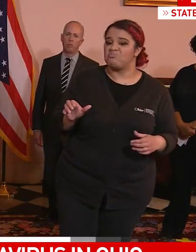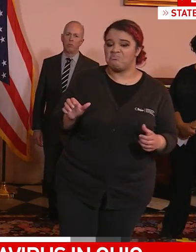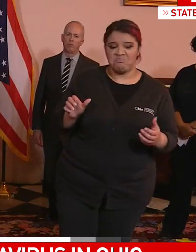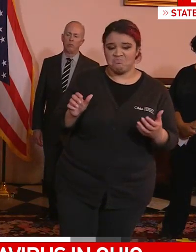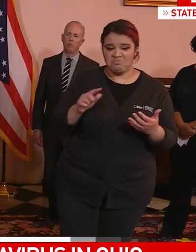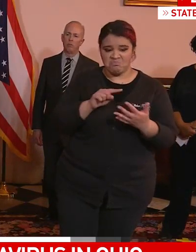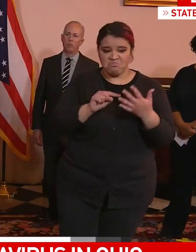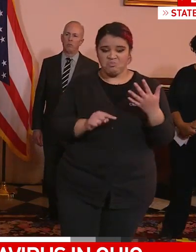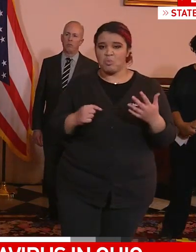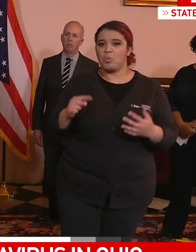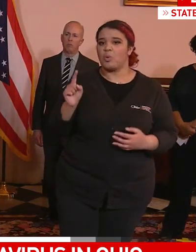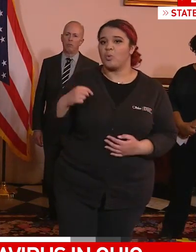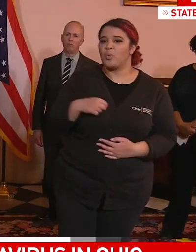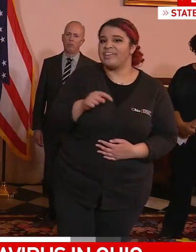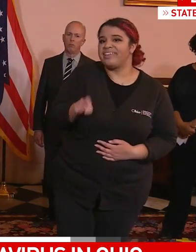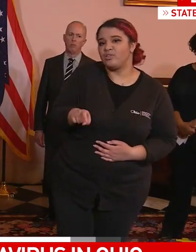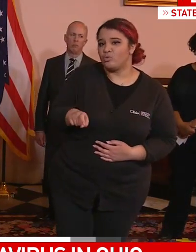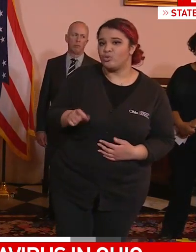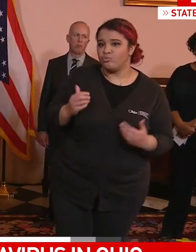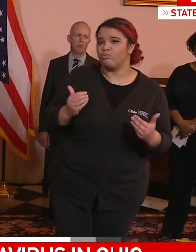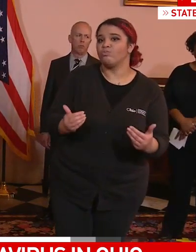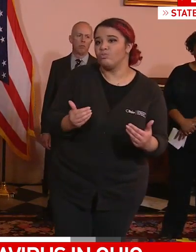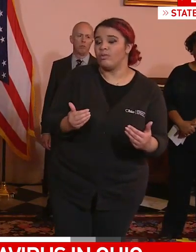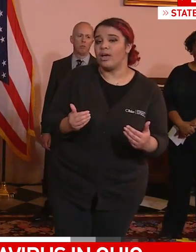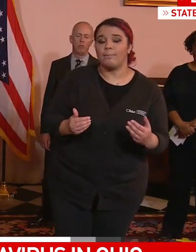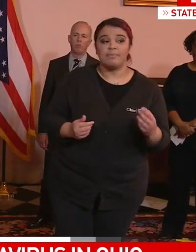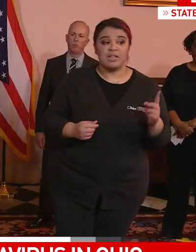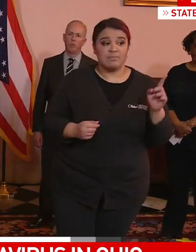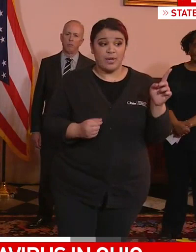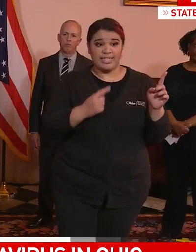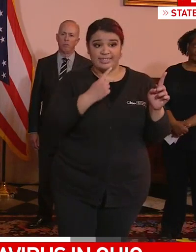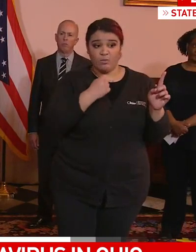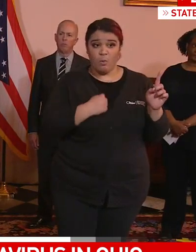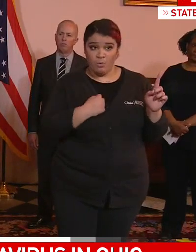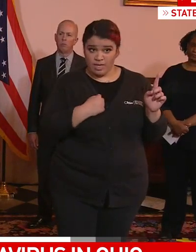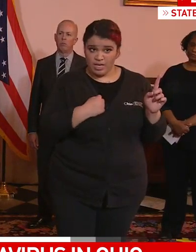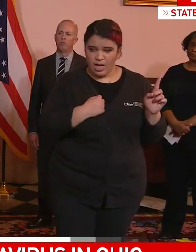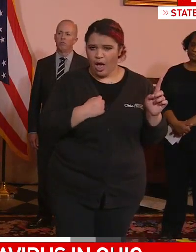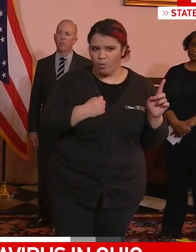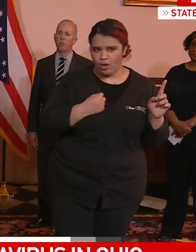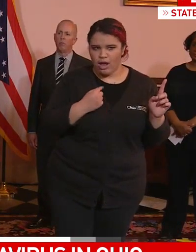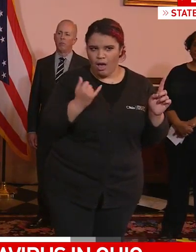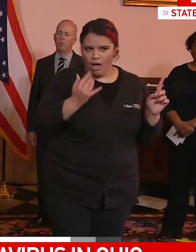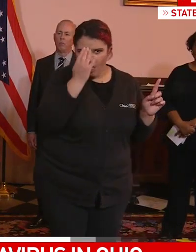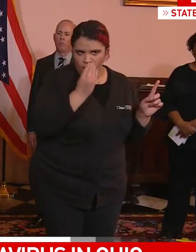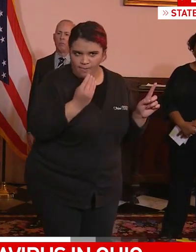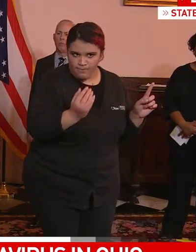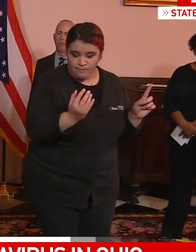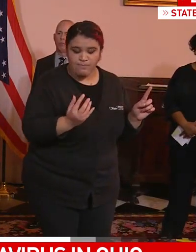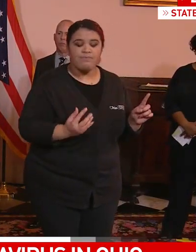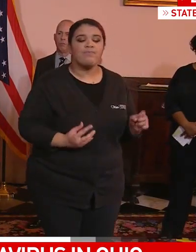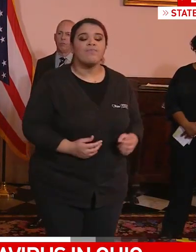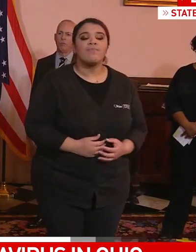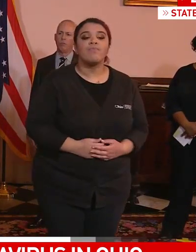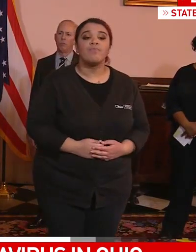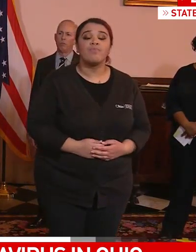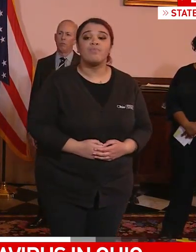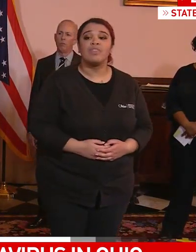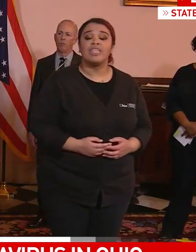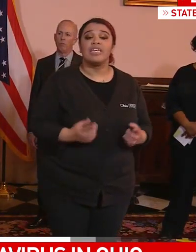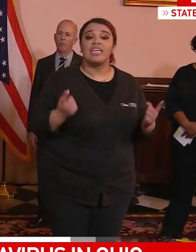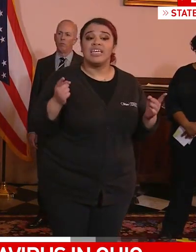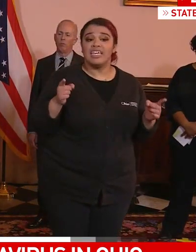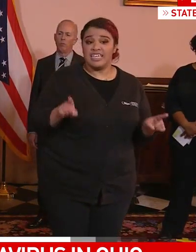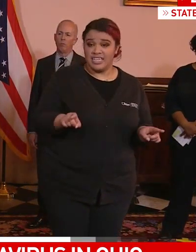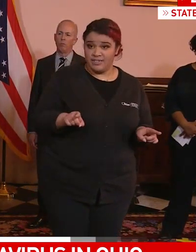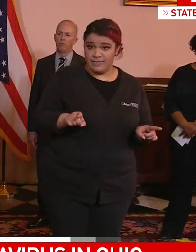Let me point out one thing that he pointed out to me, and that is if we have members of the Guard